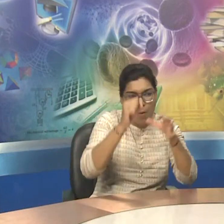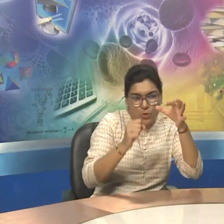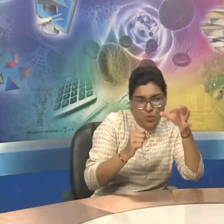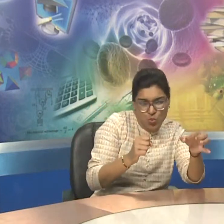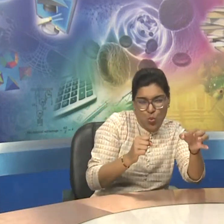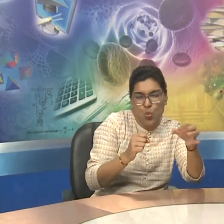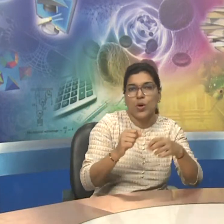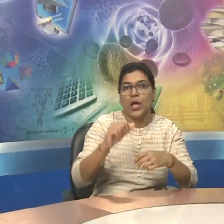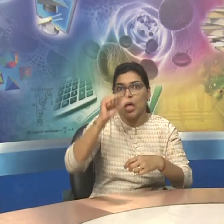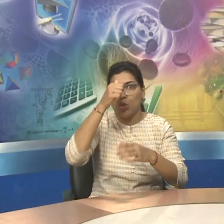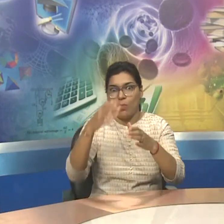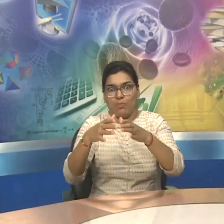according to